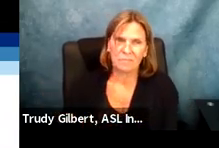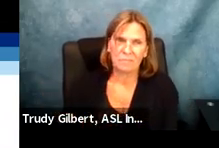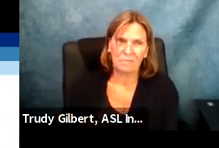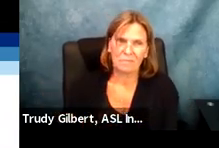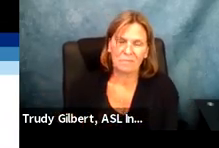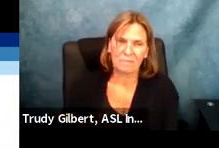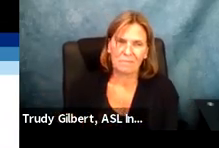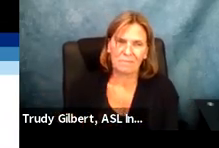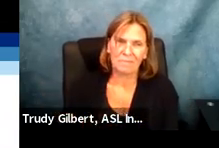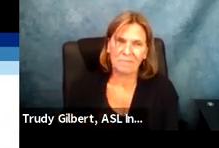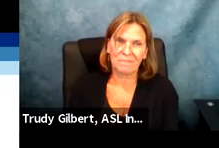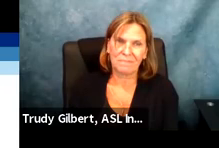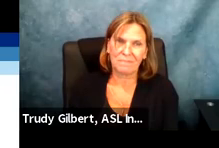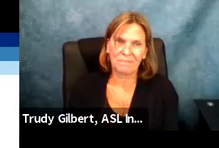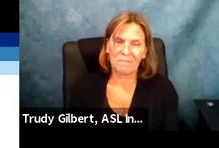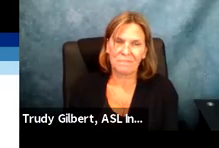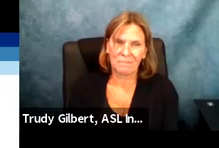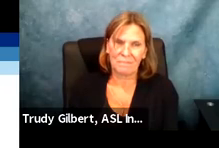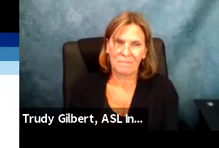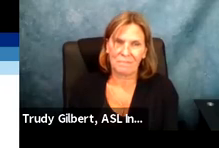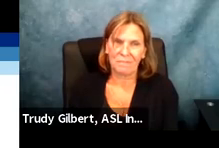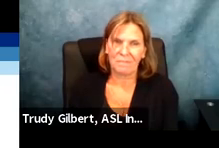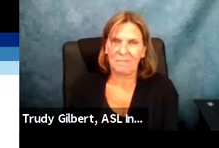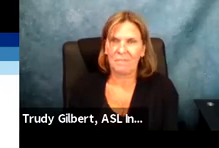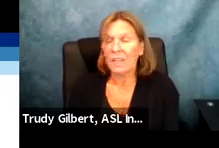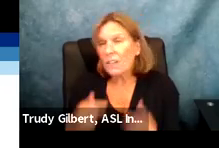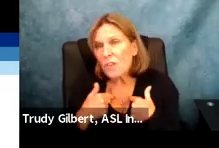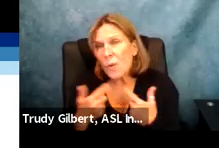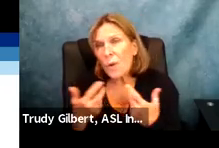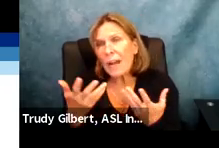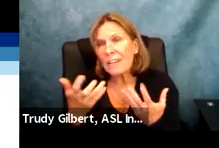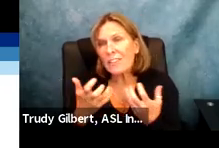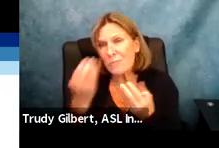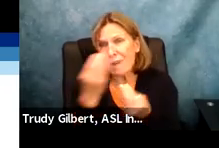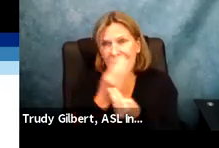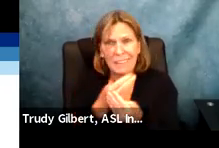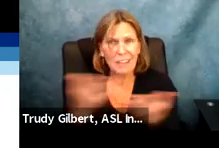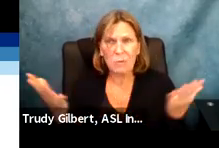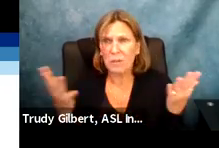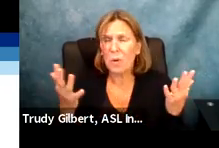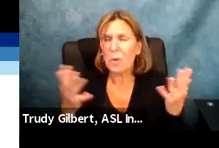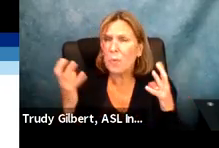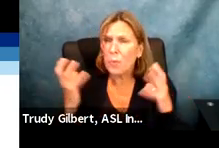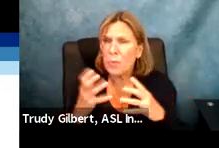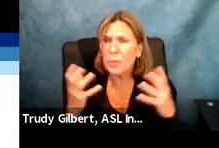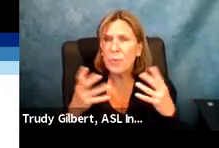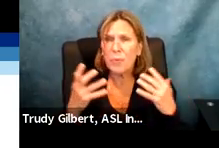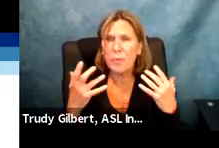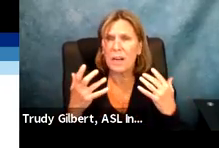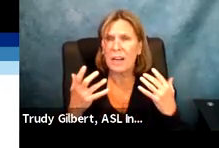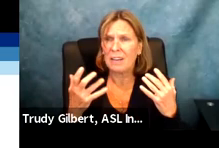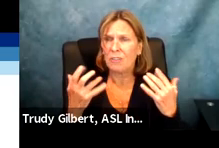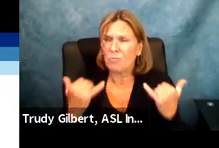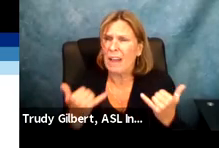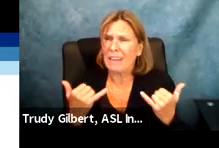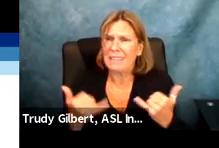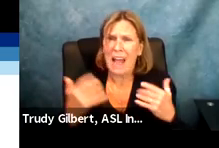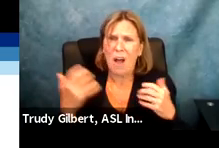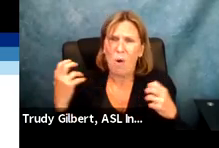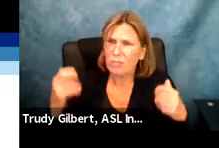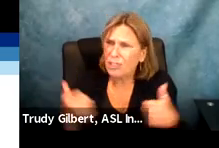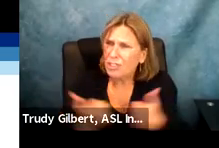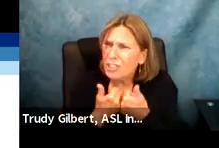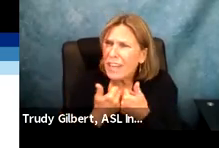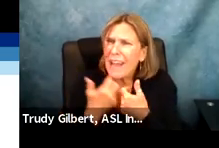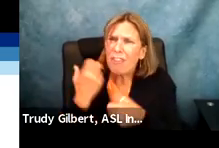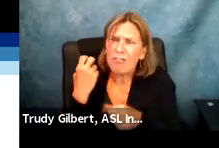really let everyone know that, you know, we're living in this really, really challenging time. This virus